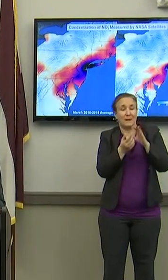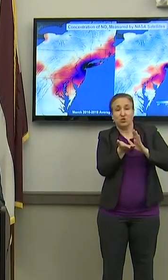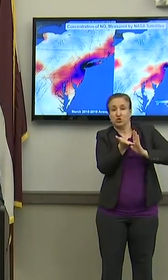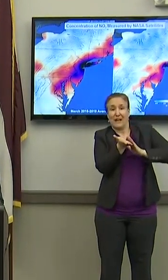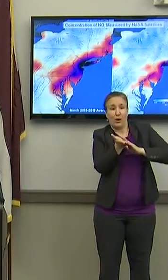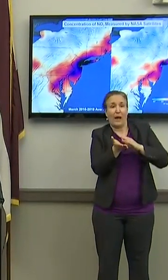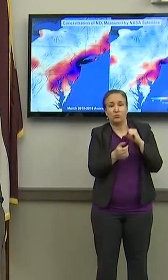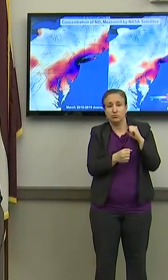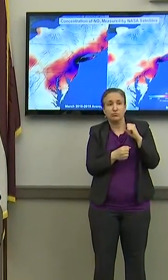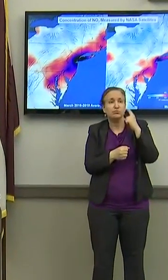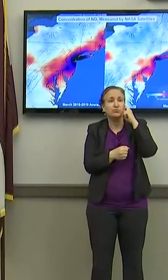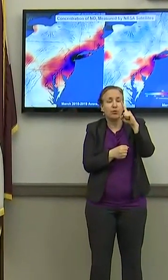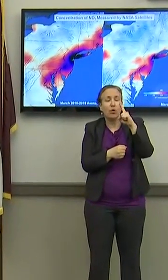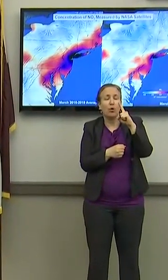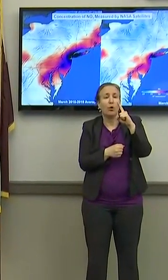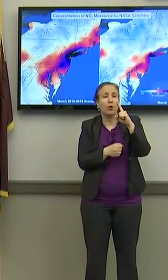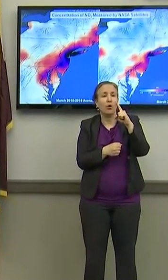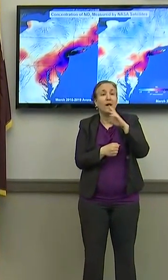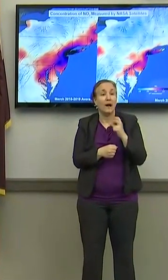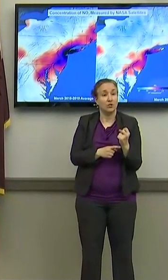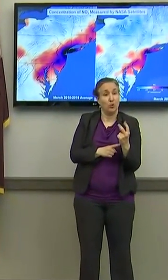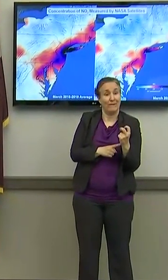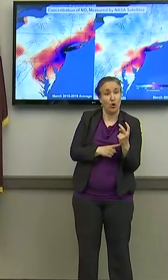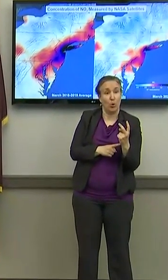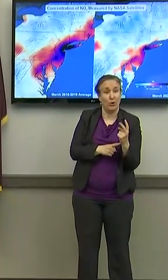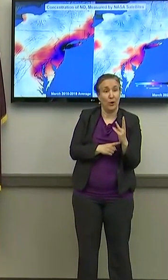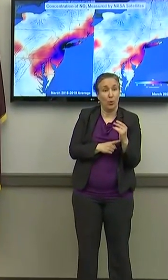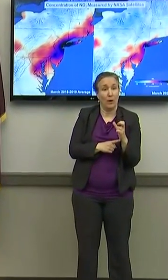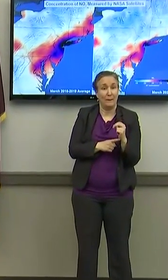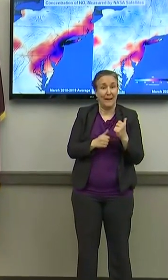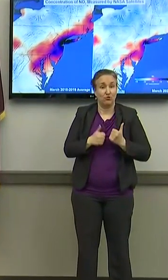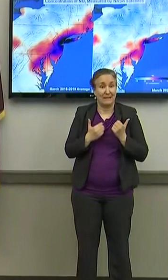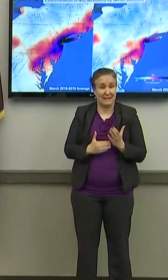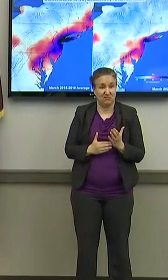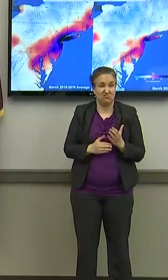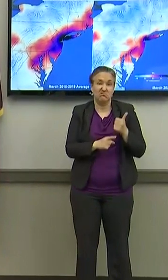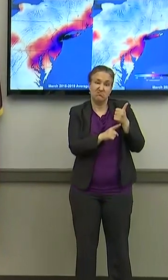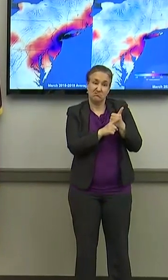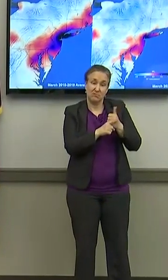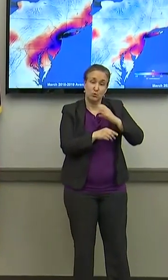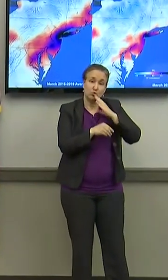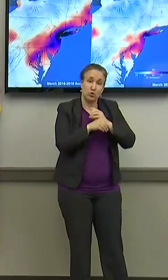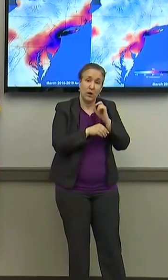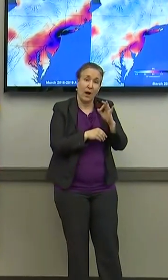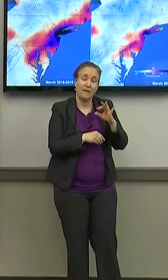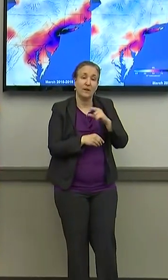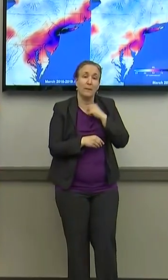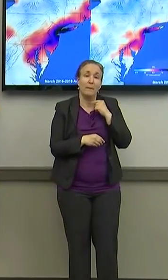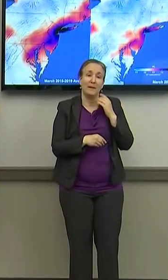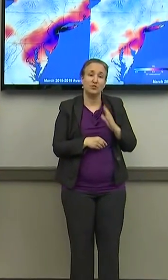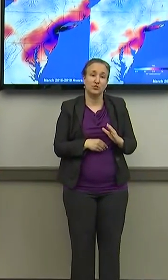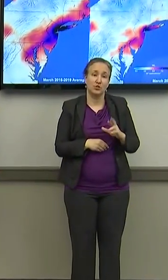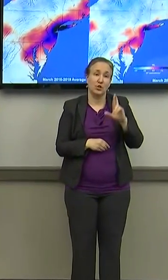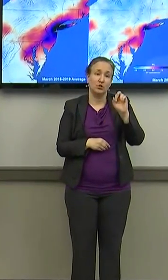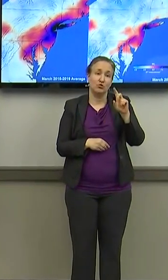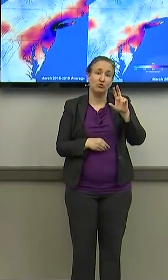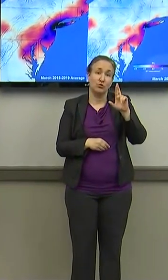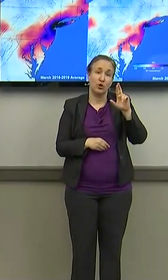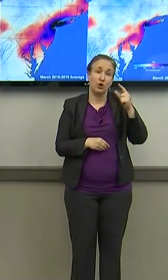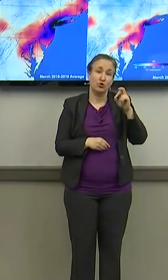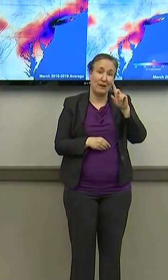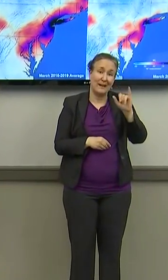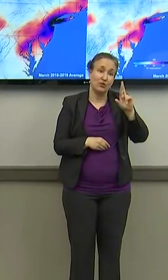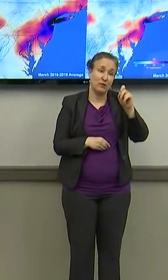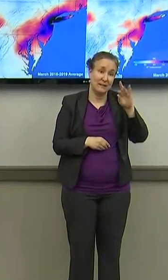out to a 12-year-old Whitpain resident who is the daughter of Pastor Brady Renix, who runs